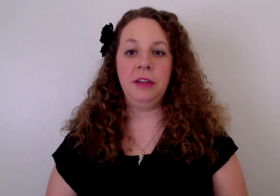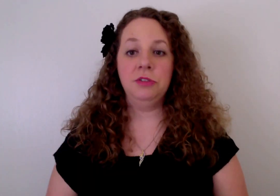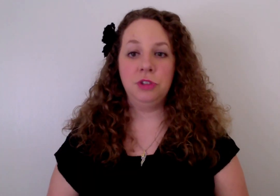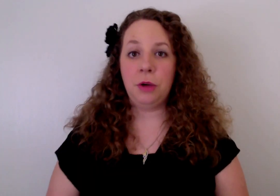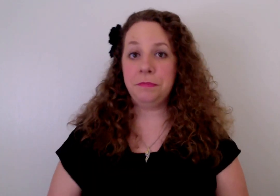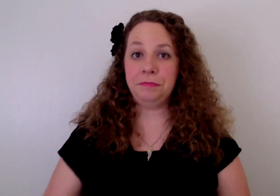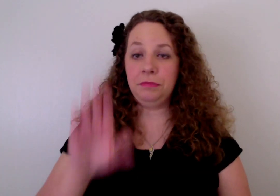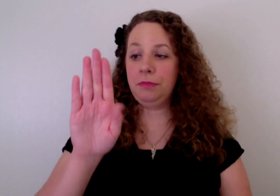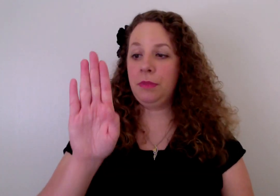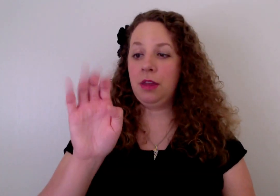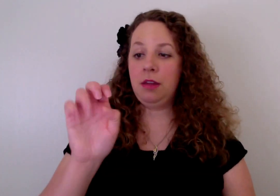so